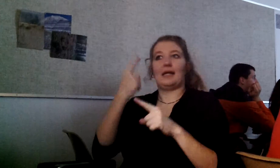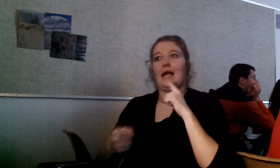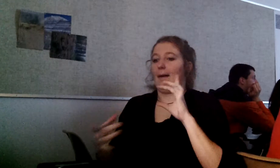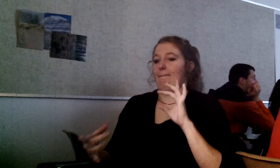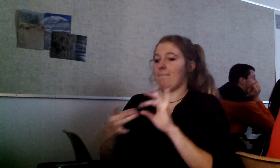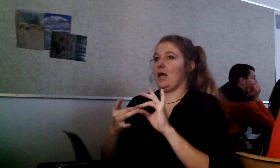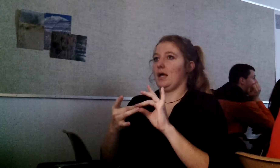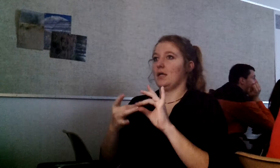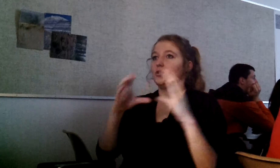disrupted.